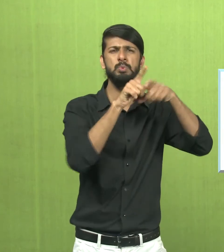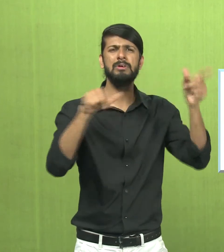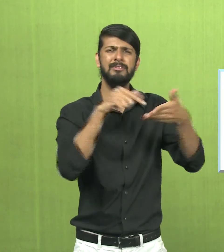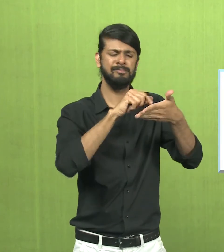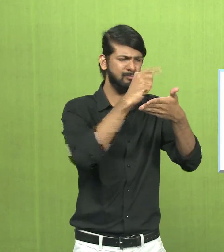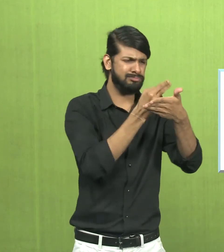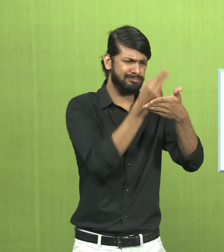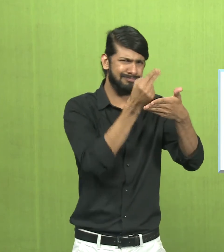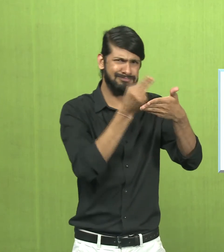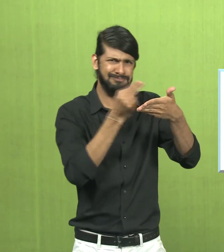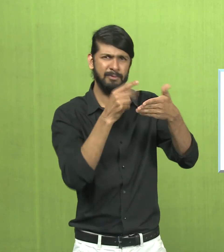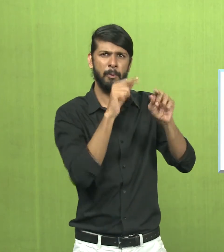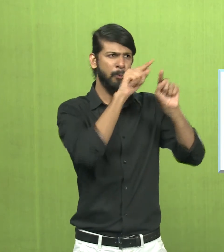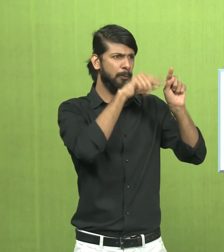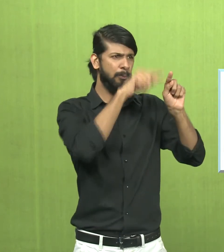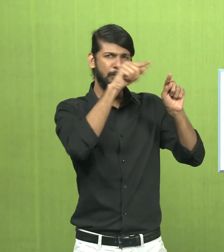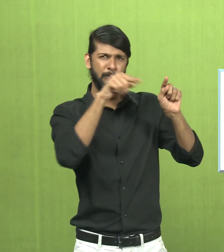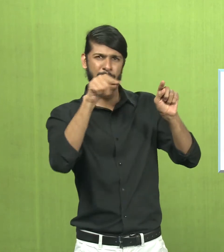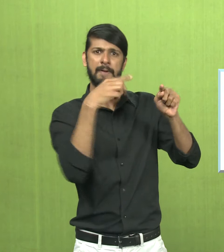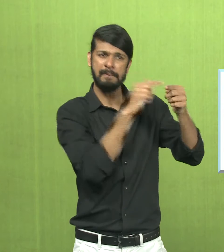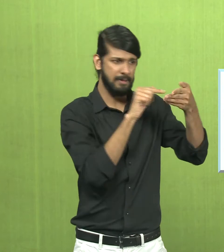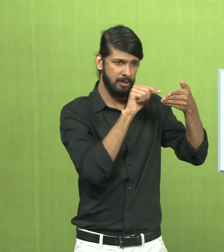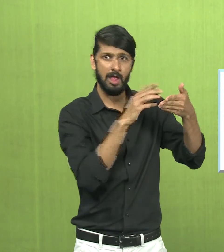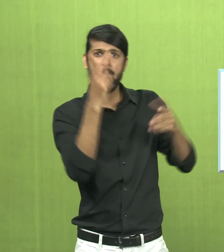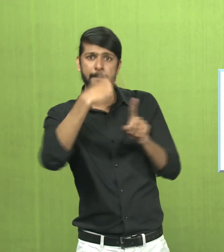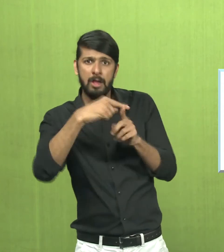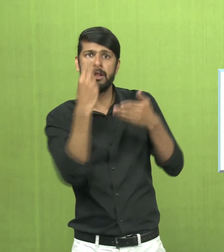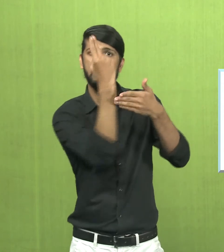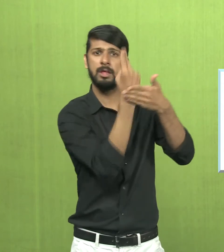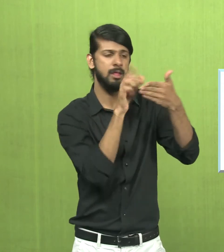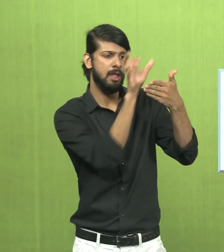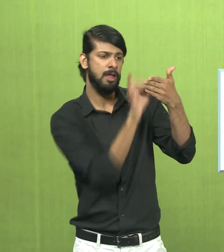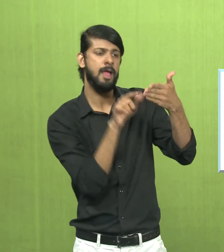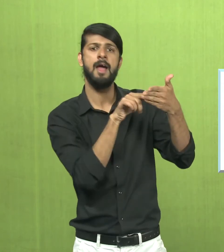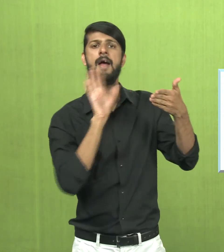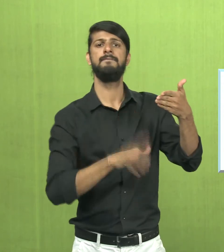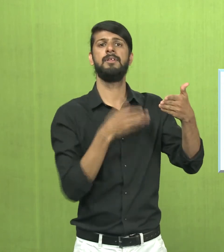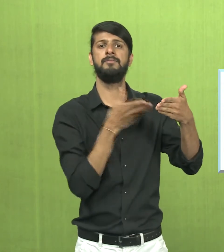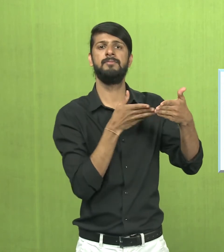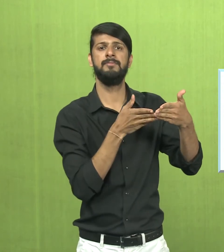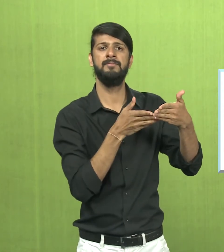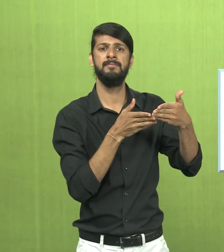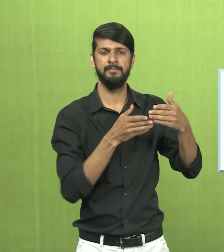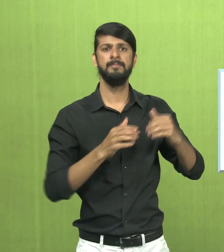The paintings were done in such a way that there was space for both calligraphy as well as painting.